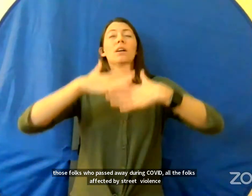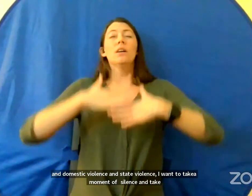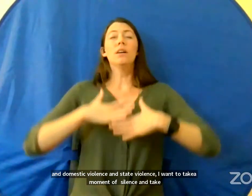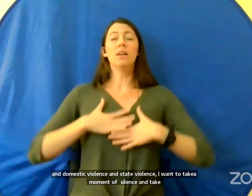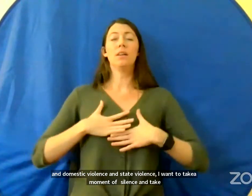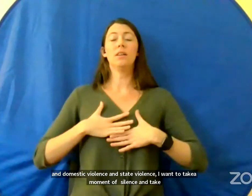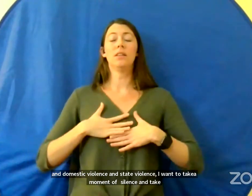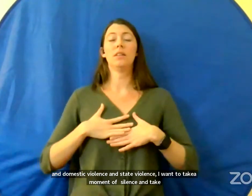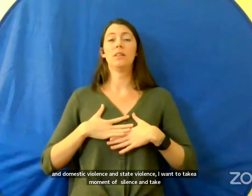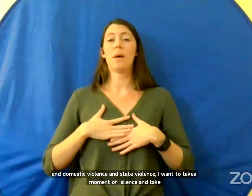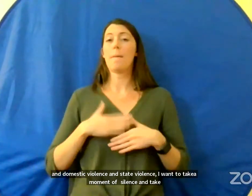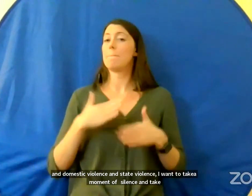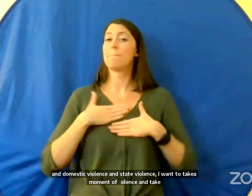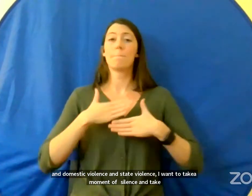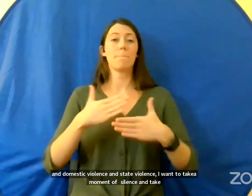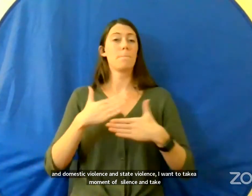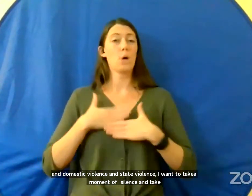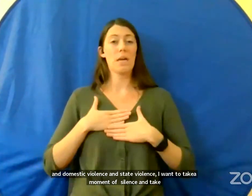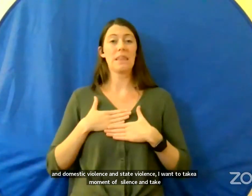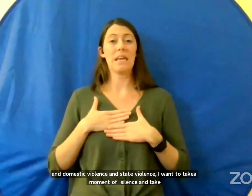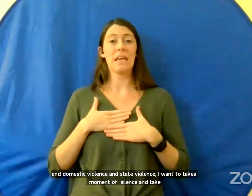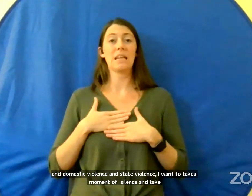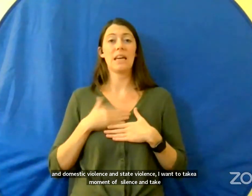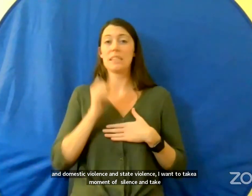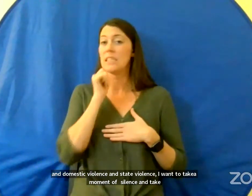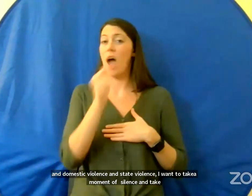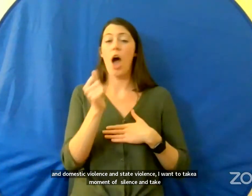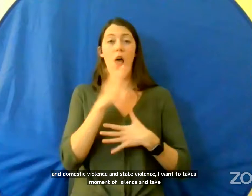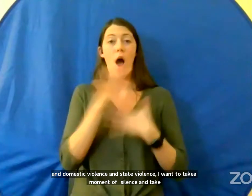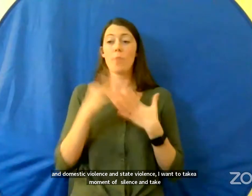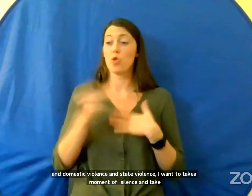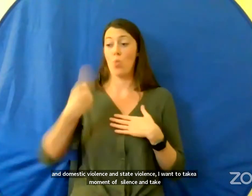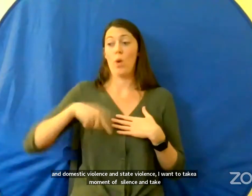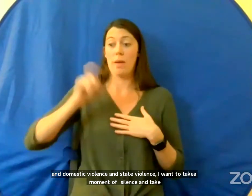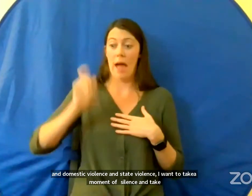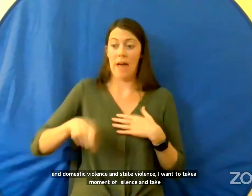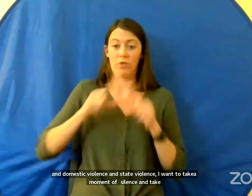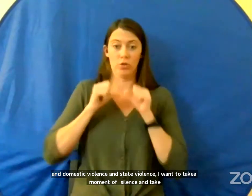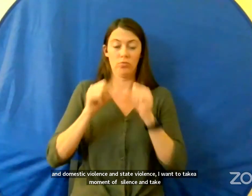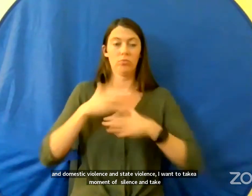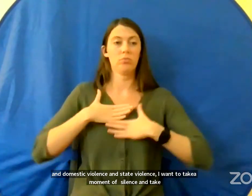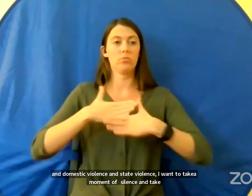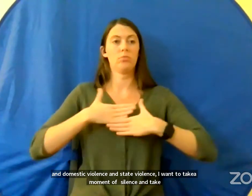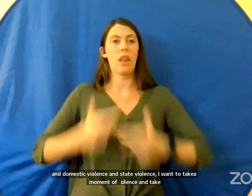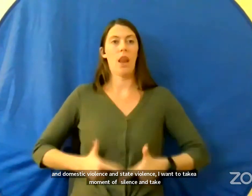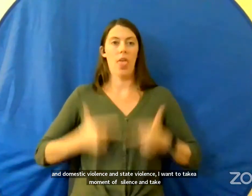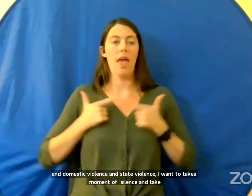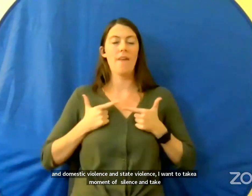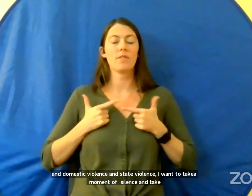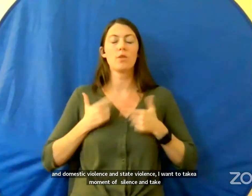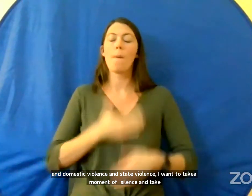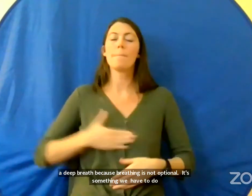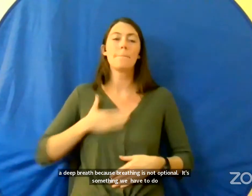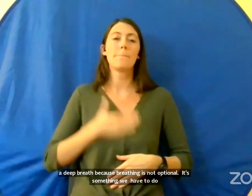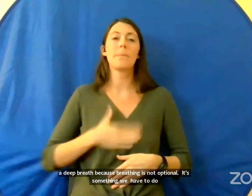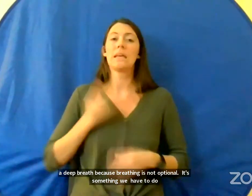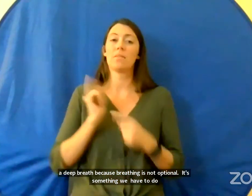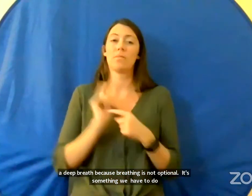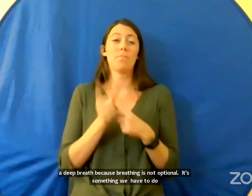not optional. It's something that we have to do. And just I want to take a moment for everybody. Just take a moment, take a deep breath